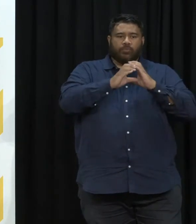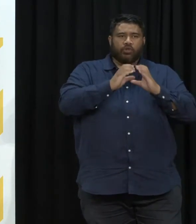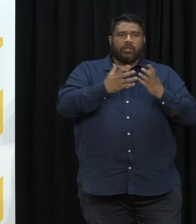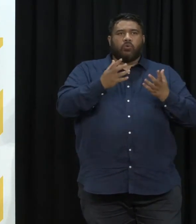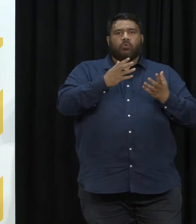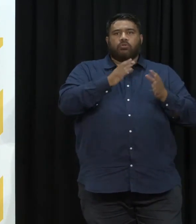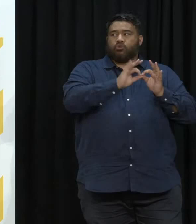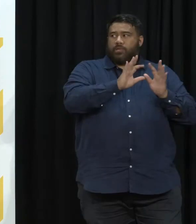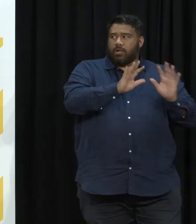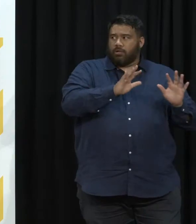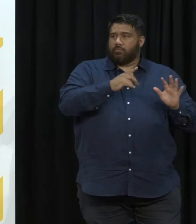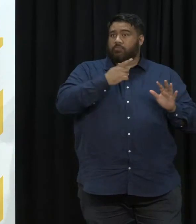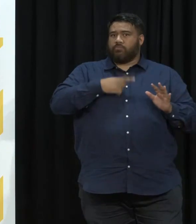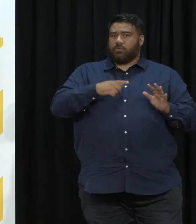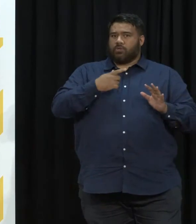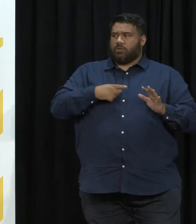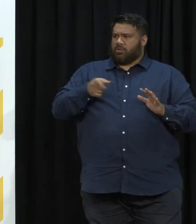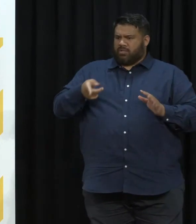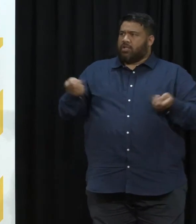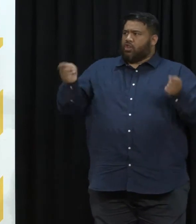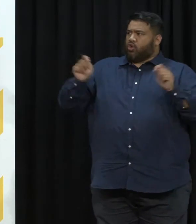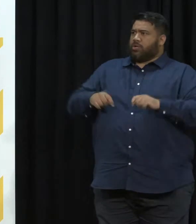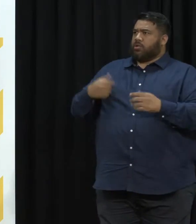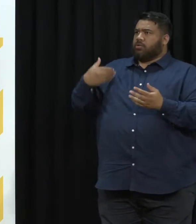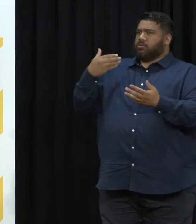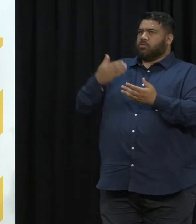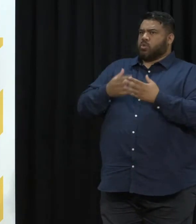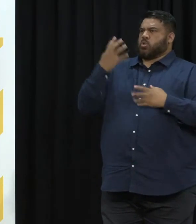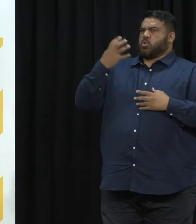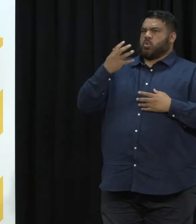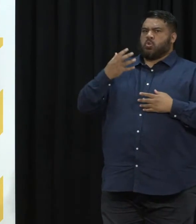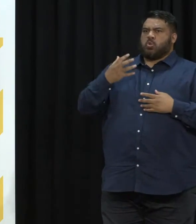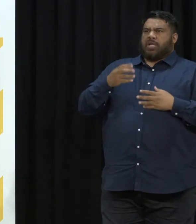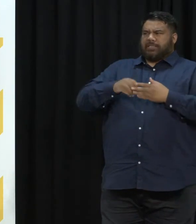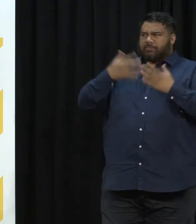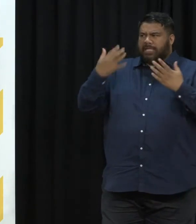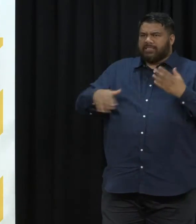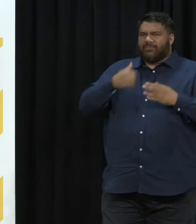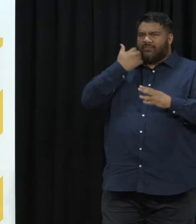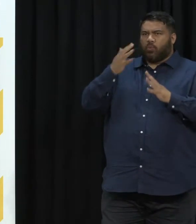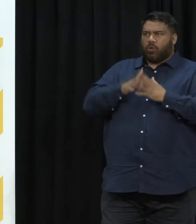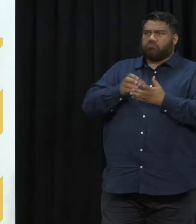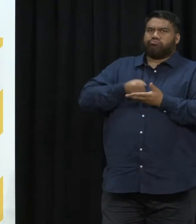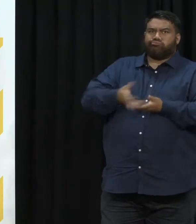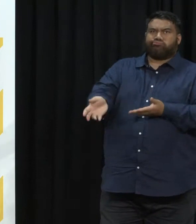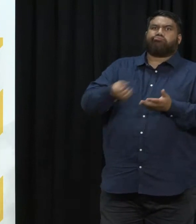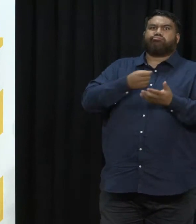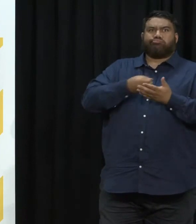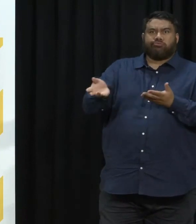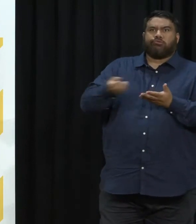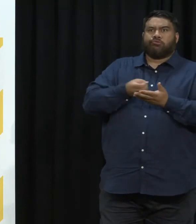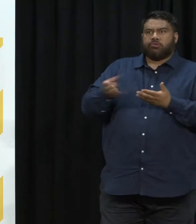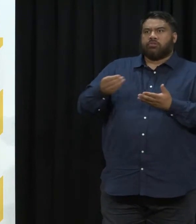before, this lockdown's cost $250 million a week. It feels like a no-brainer to upskill staff.